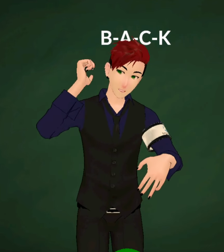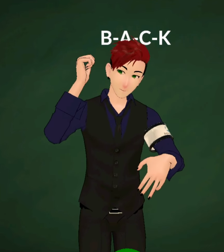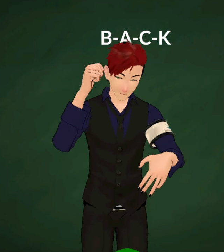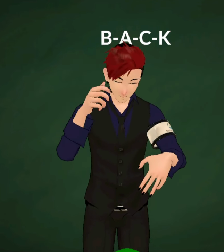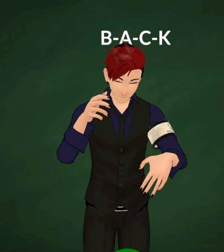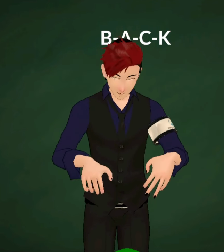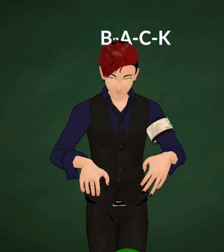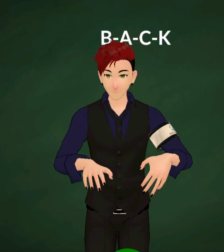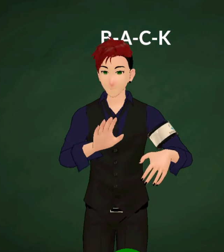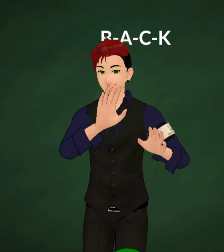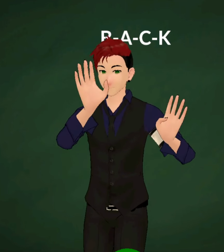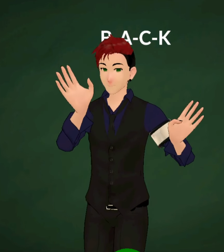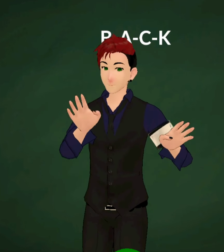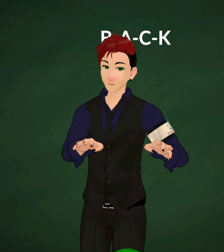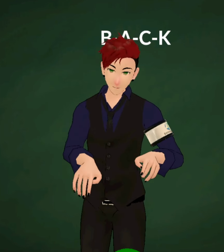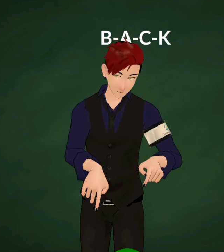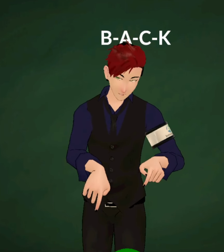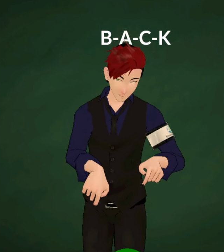your back. Just clarifying